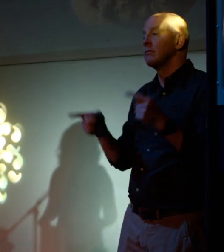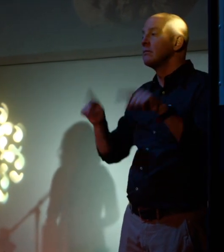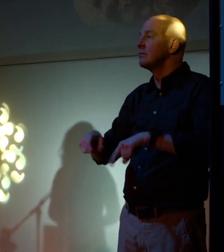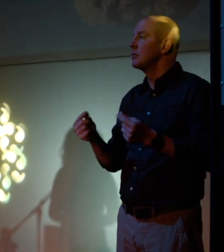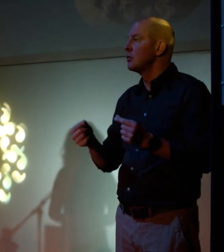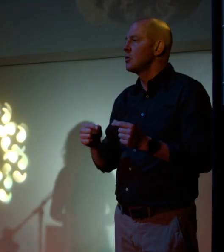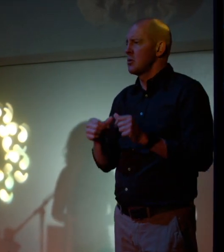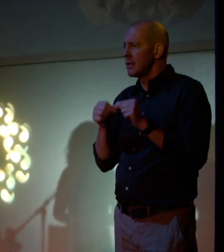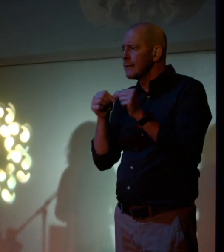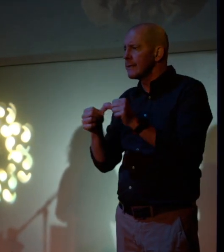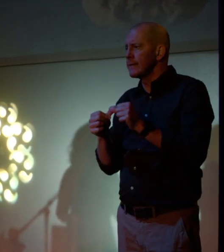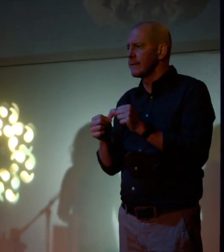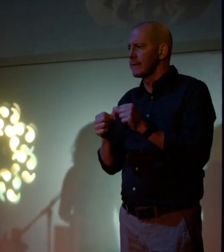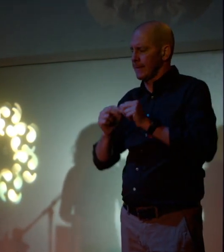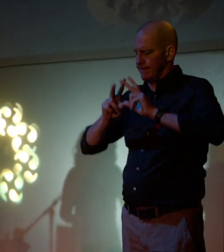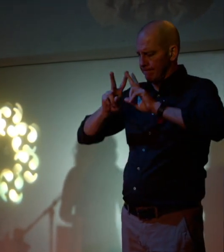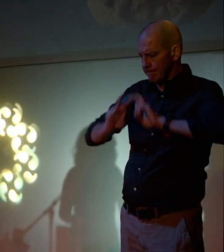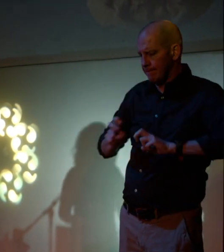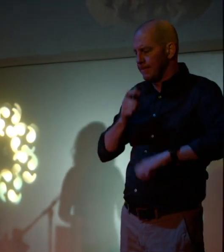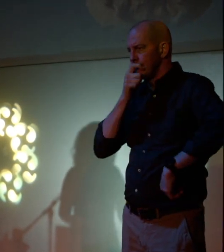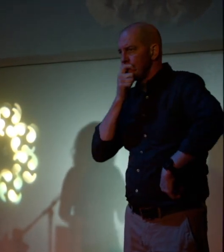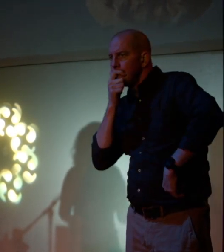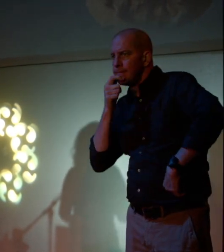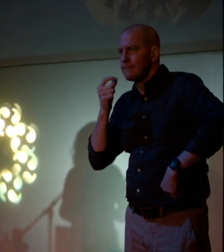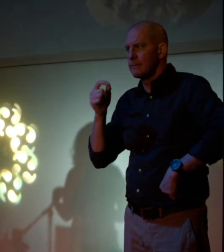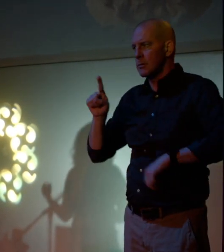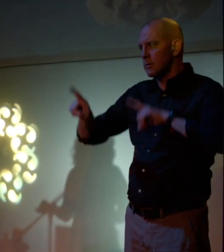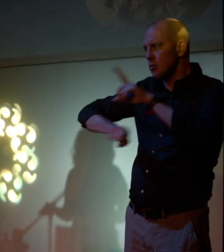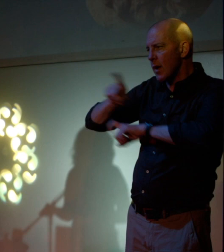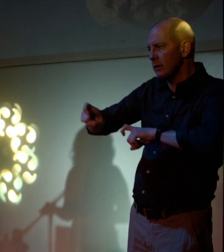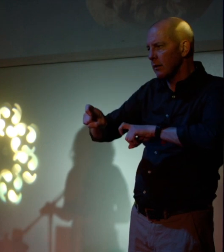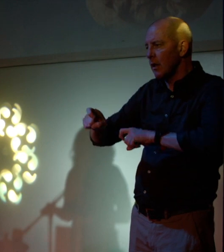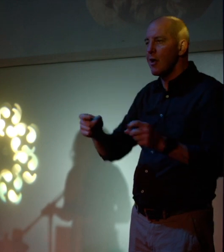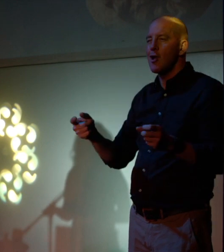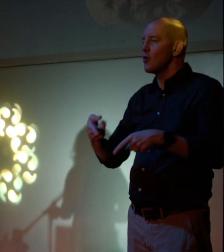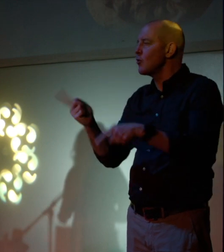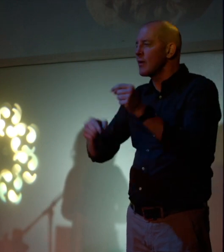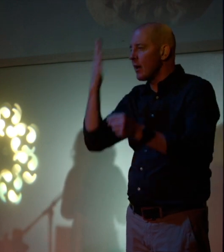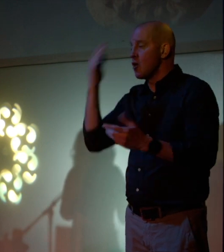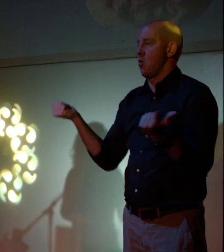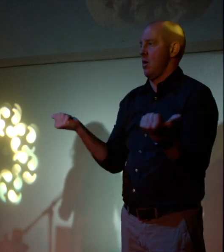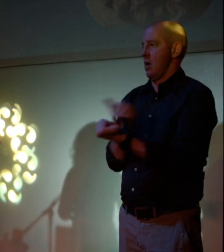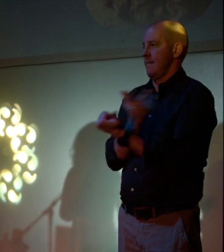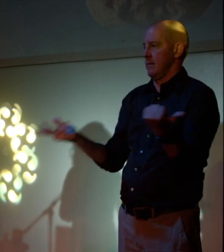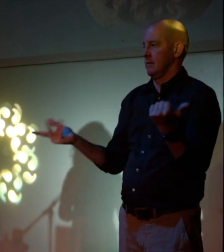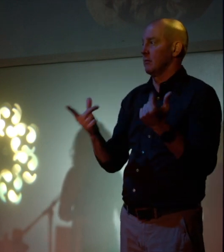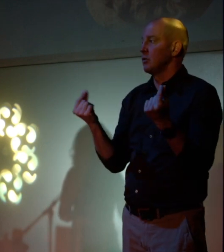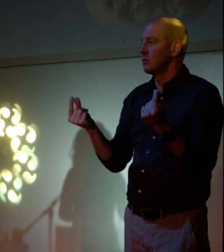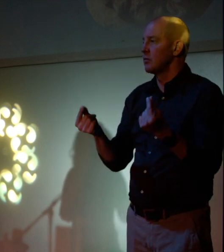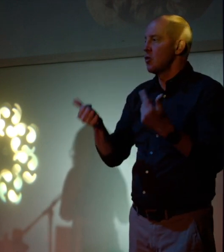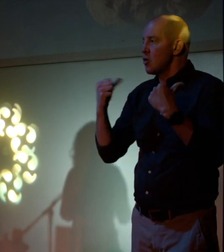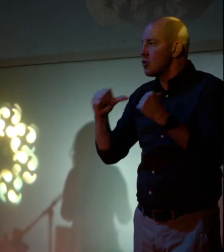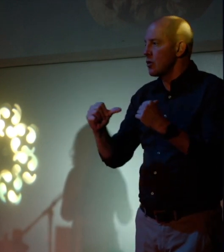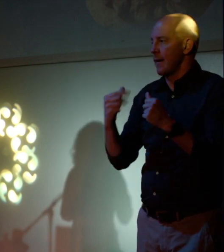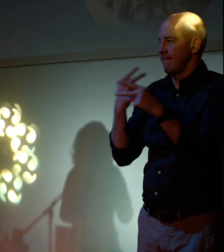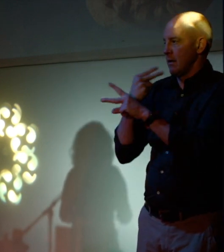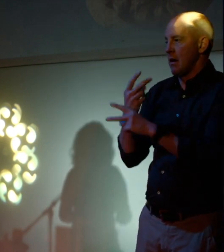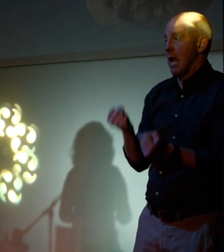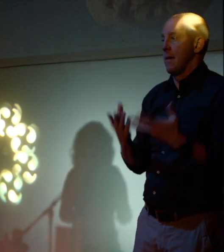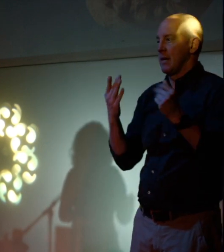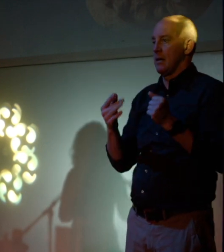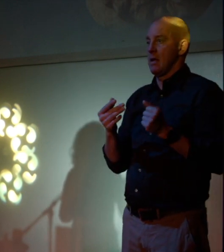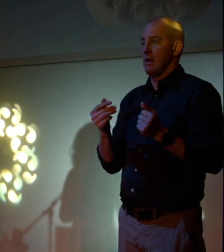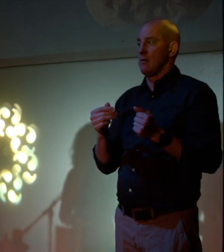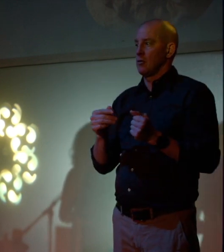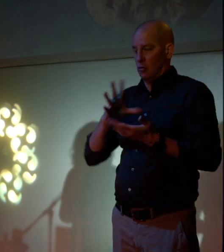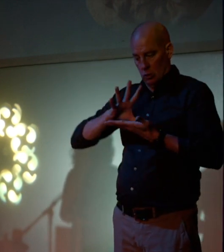and curiously seeking is the quest not to know everything, which is obviously impossible, but to move as many things as possible into the